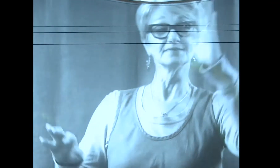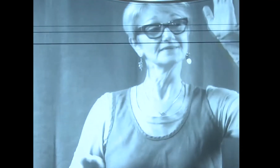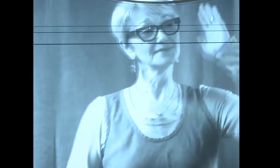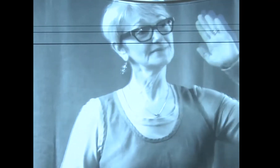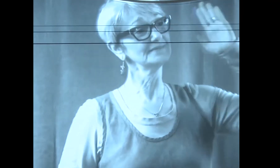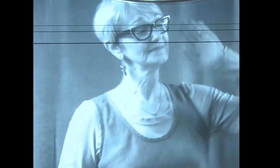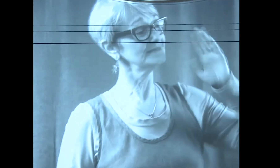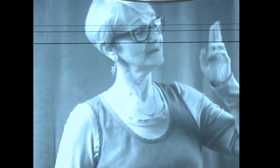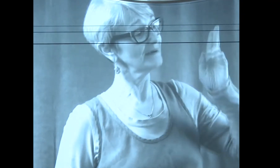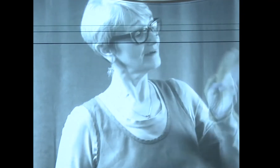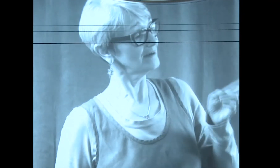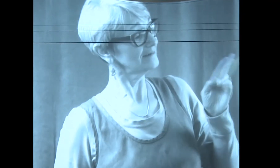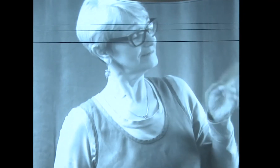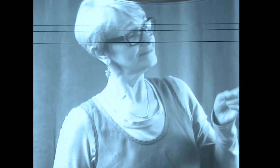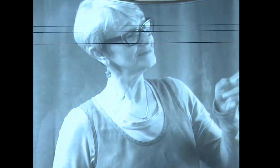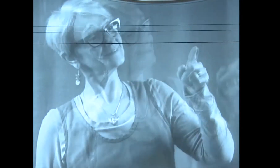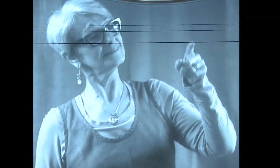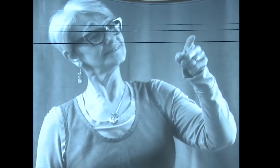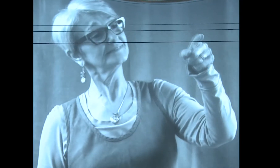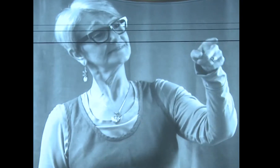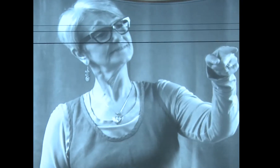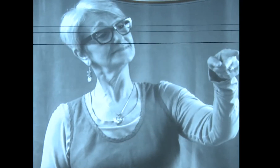about daybreak in Old Hartford.